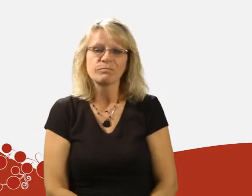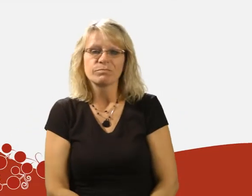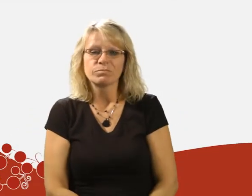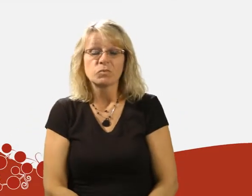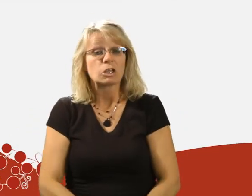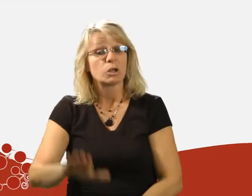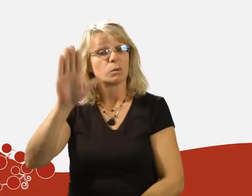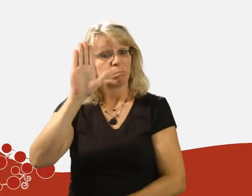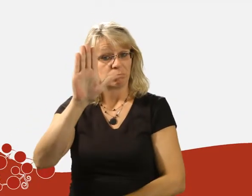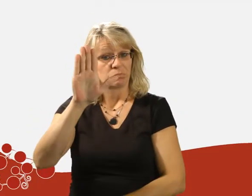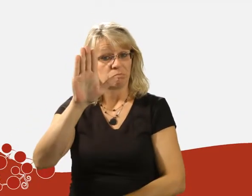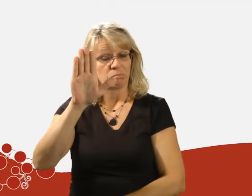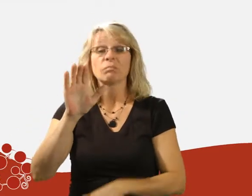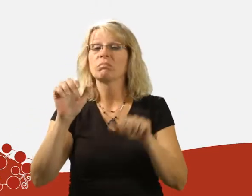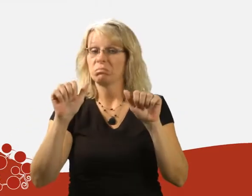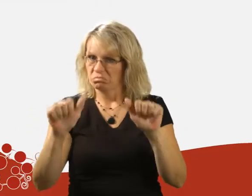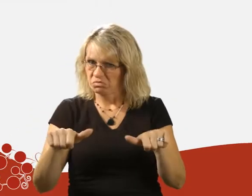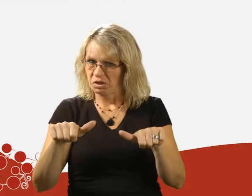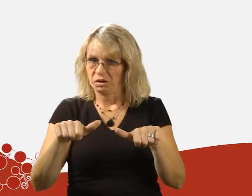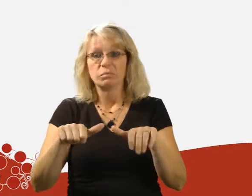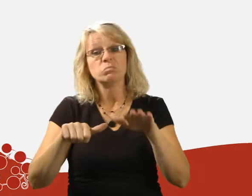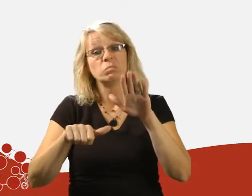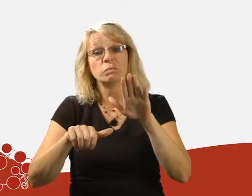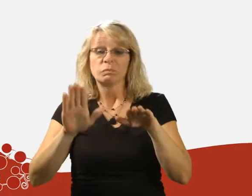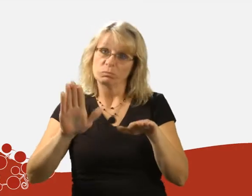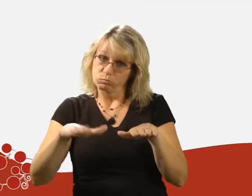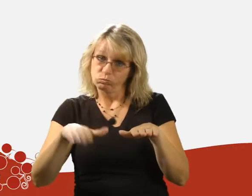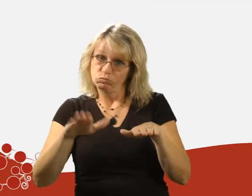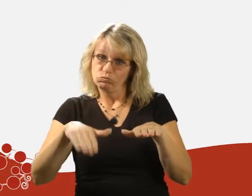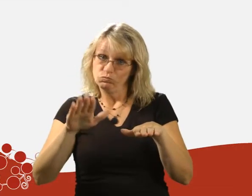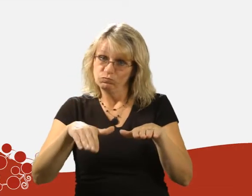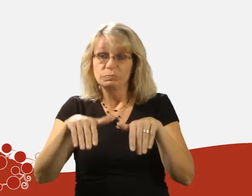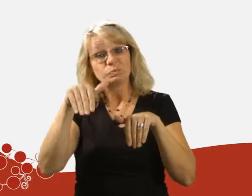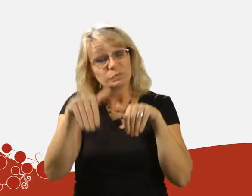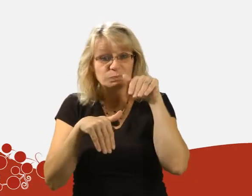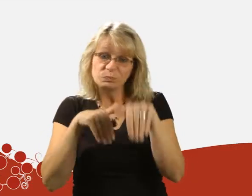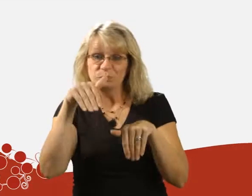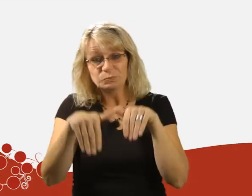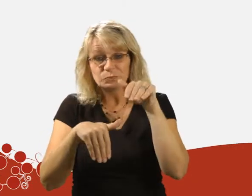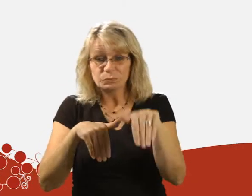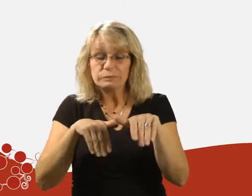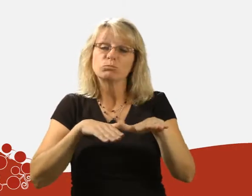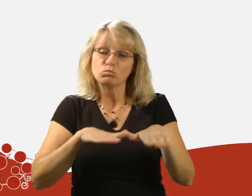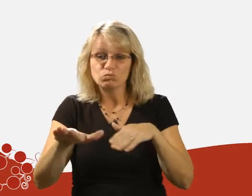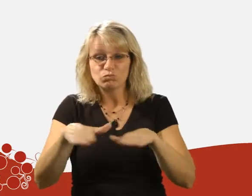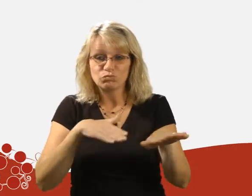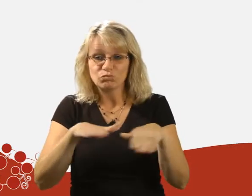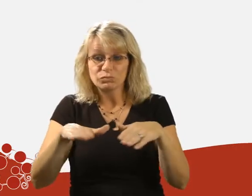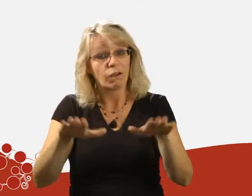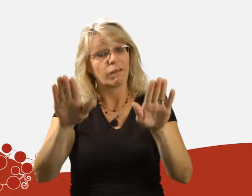underneath. With this hand shape, I can show different movements of feet, tapping one foot, walking on tiptoes, walking normally, or